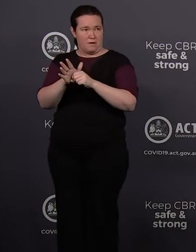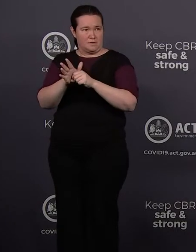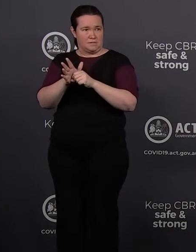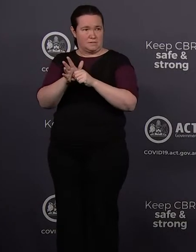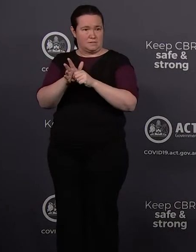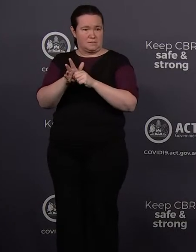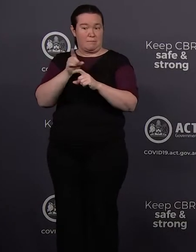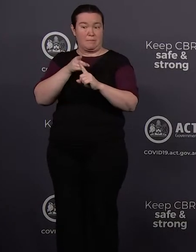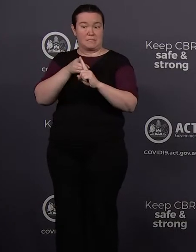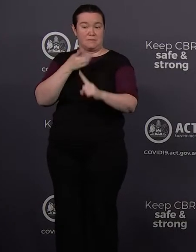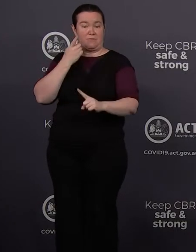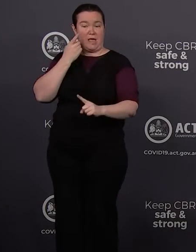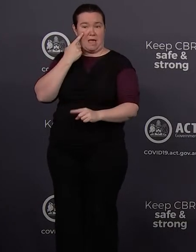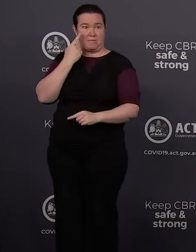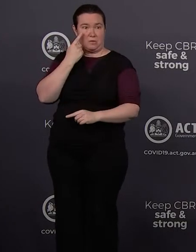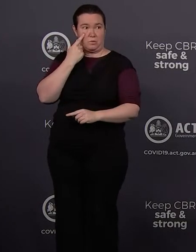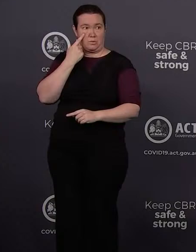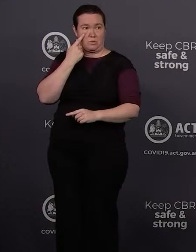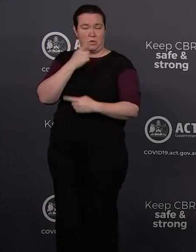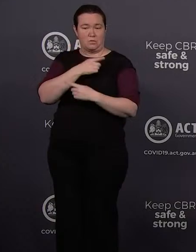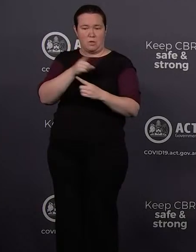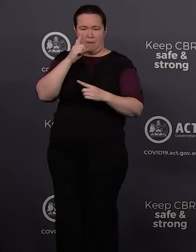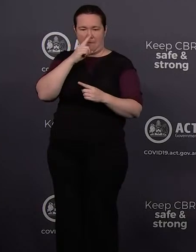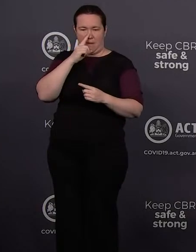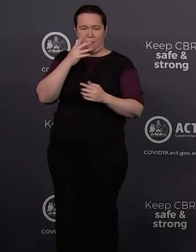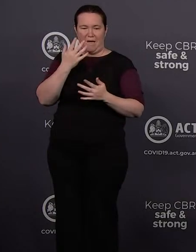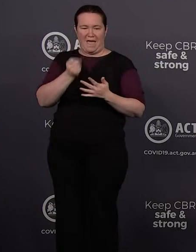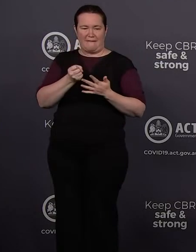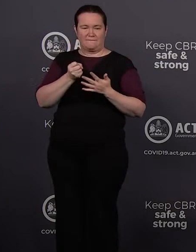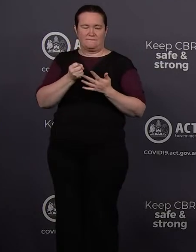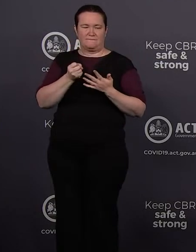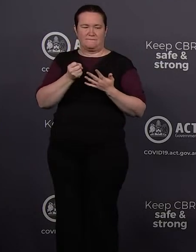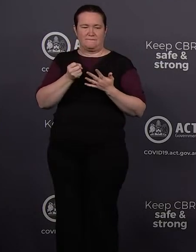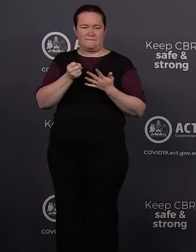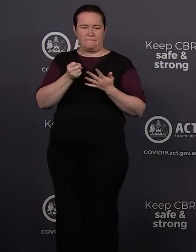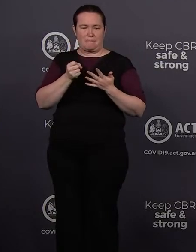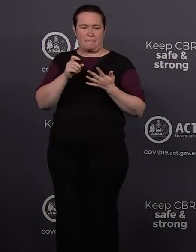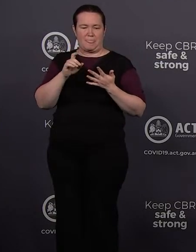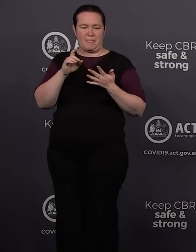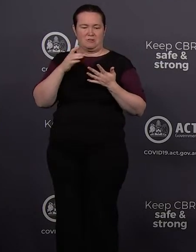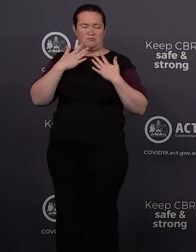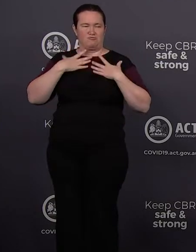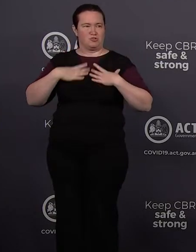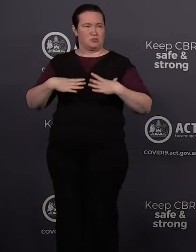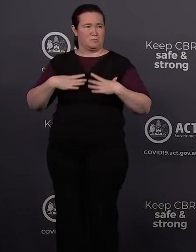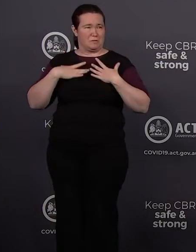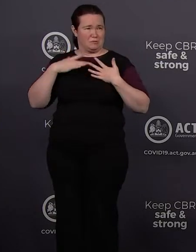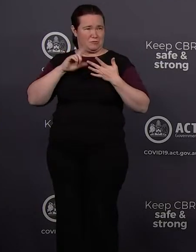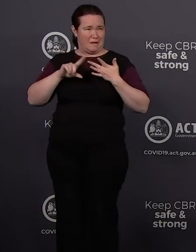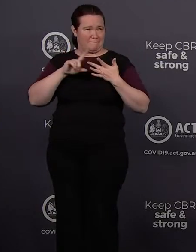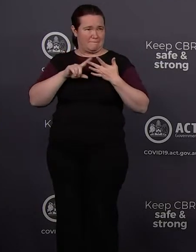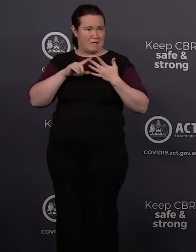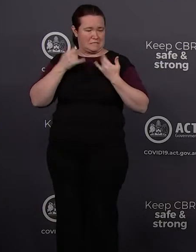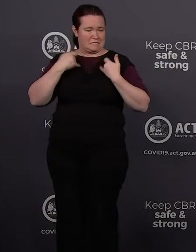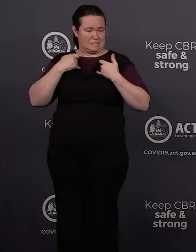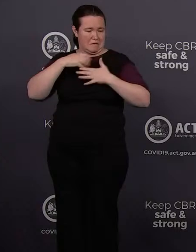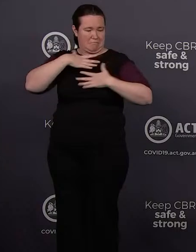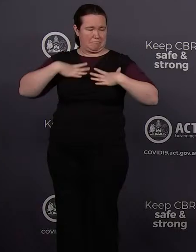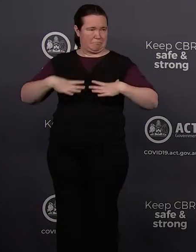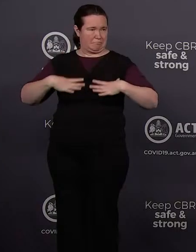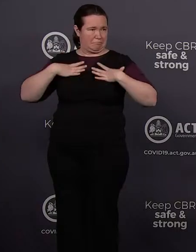looking at people who have infectious diseases, respiratory infections, all of those kinds of things that make us